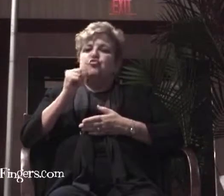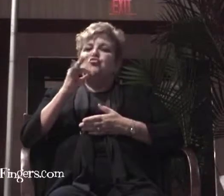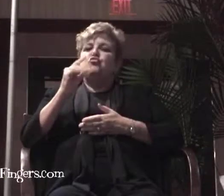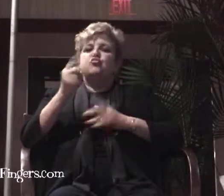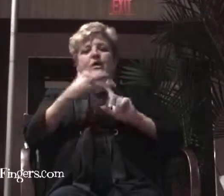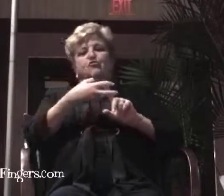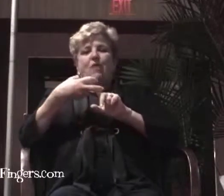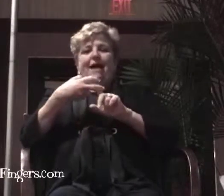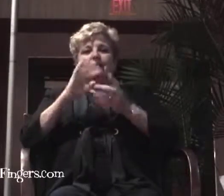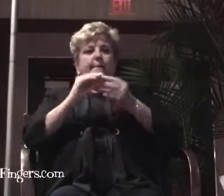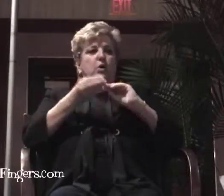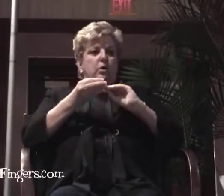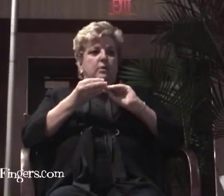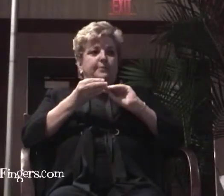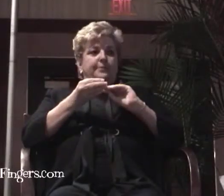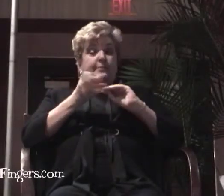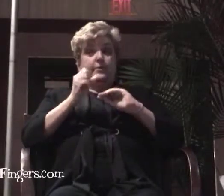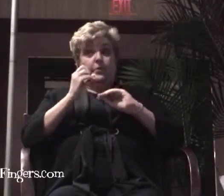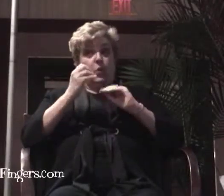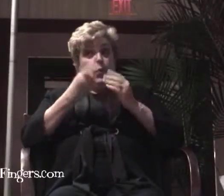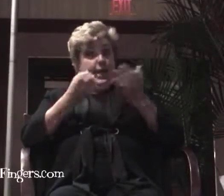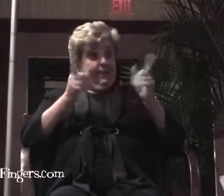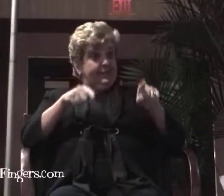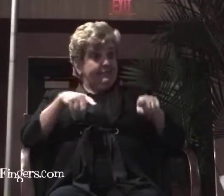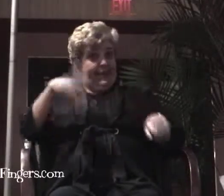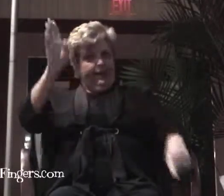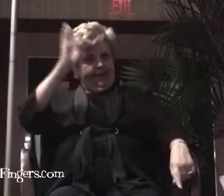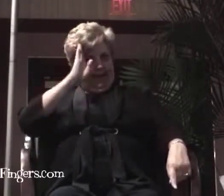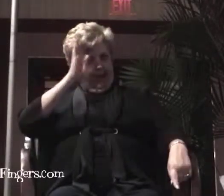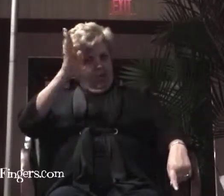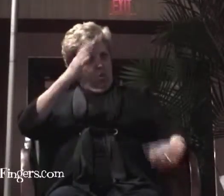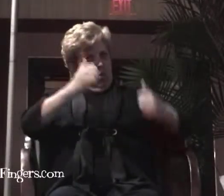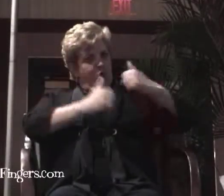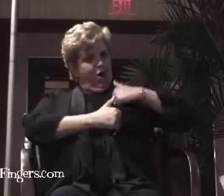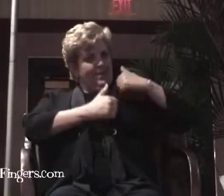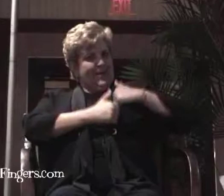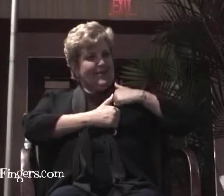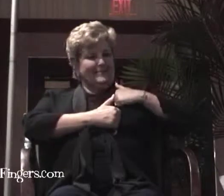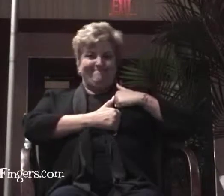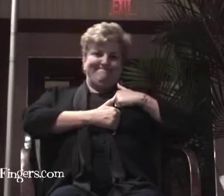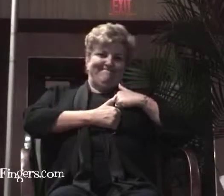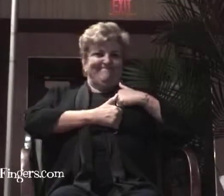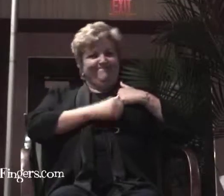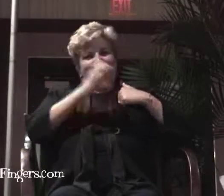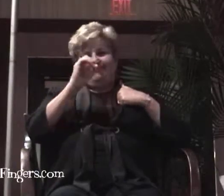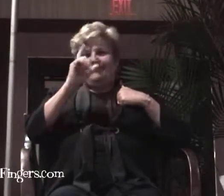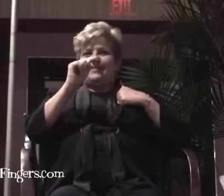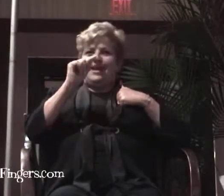I had a little army. Here comes Otto, Lauderdale, Scud,